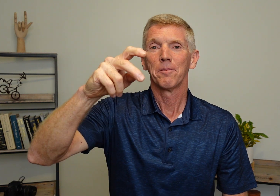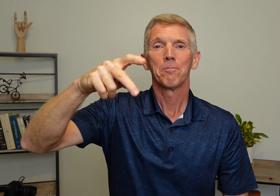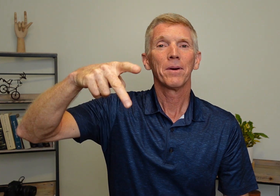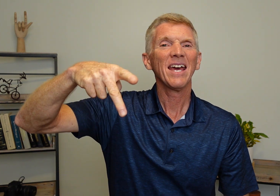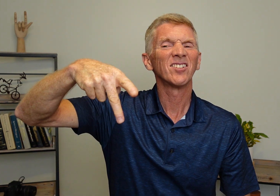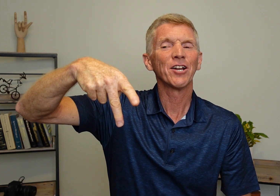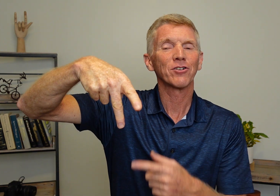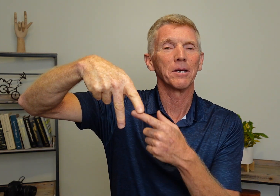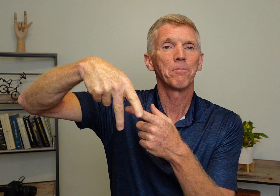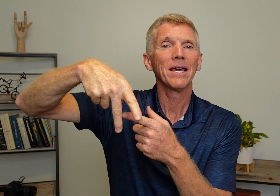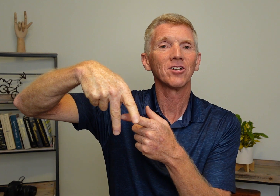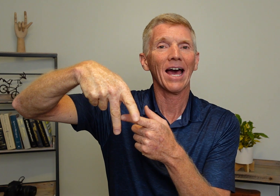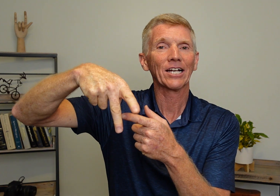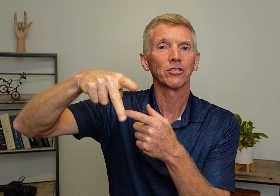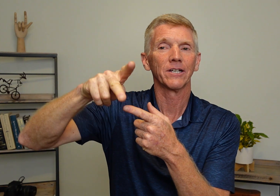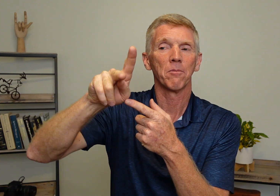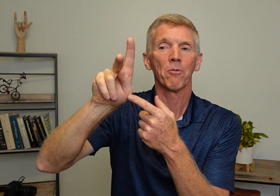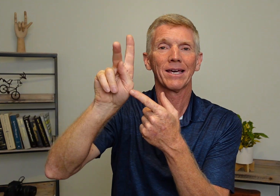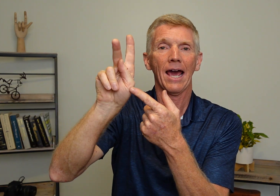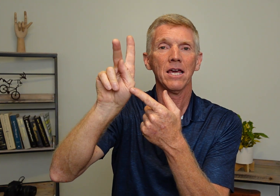P is interesting. P is actually, do you remember K?